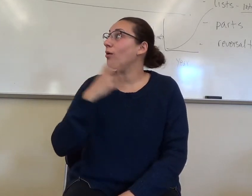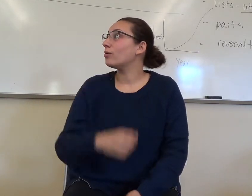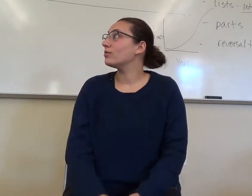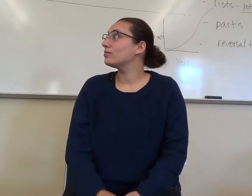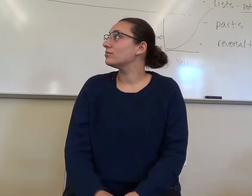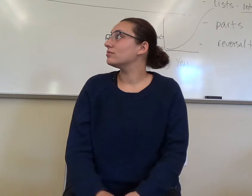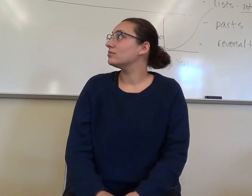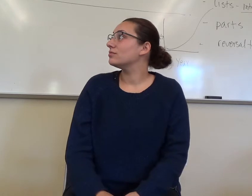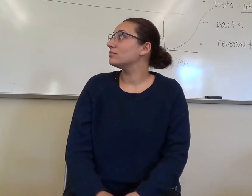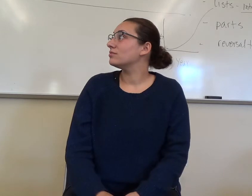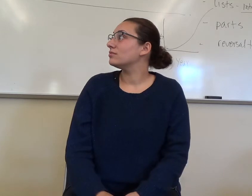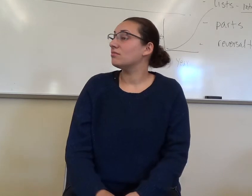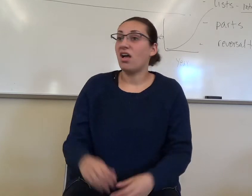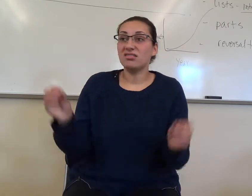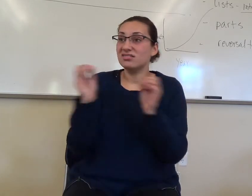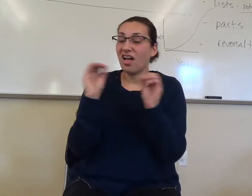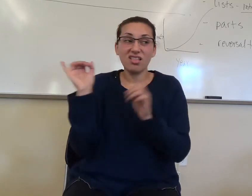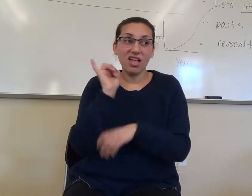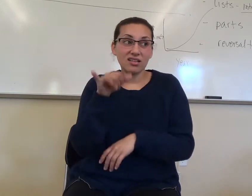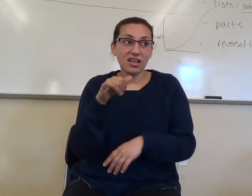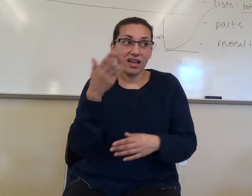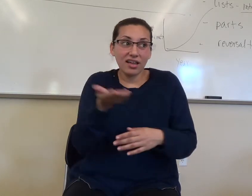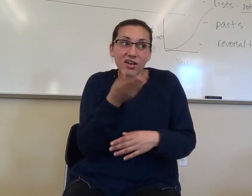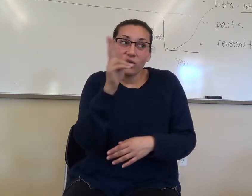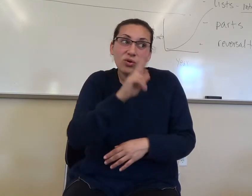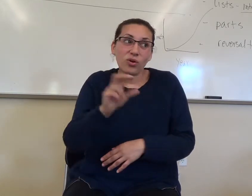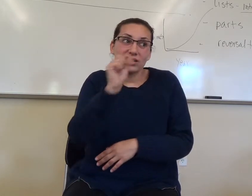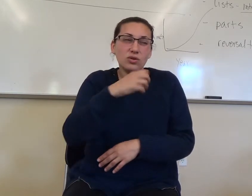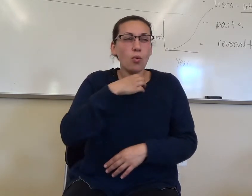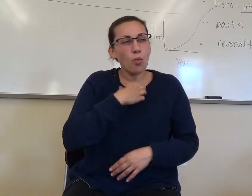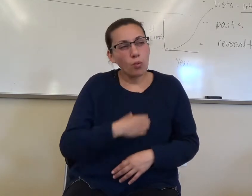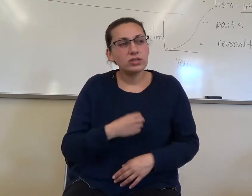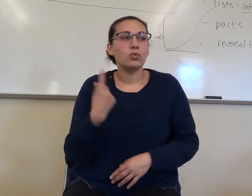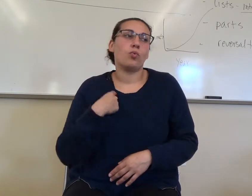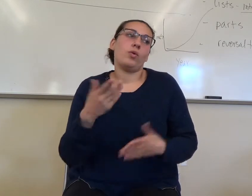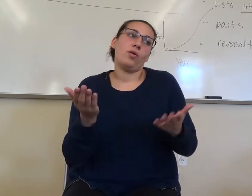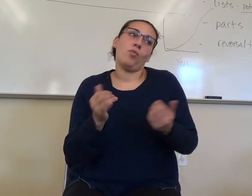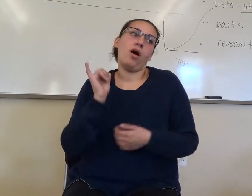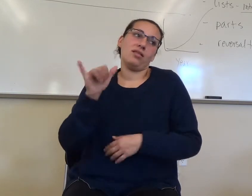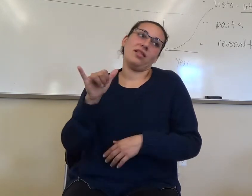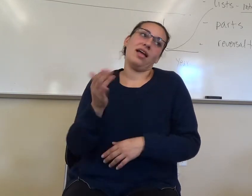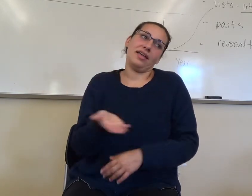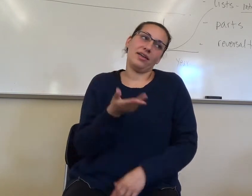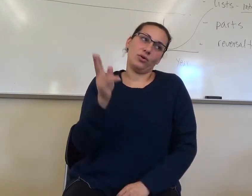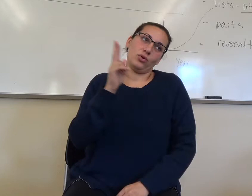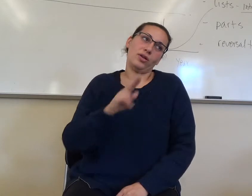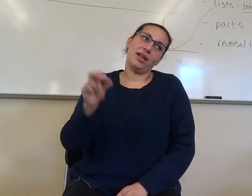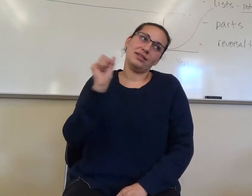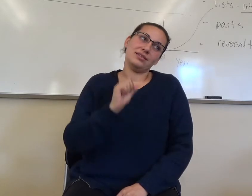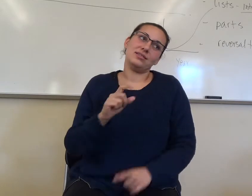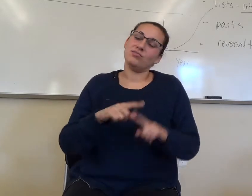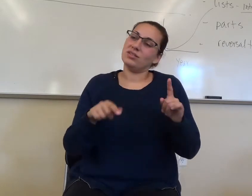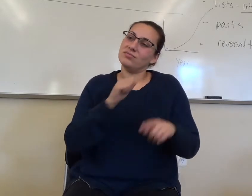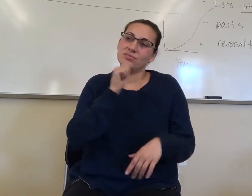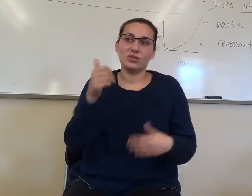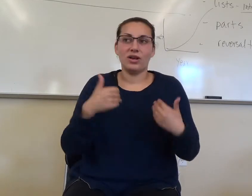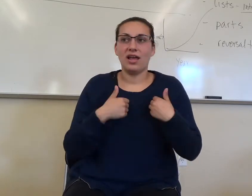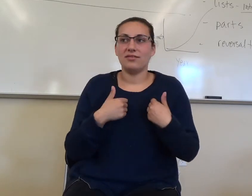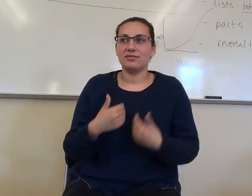there's nothing like this. We wish they had this in the United States. Yeah, this makes us realize maybe we'll